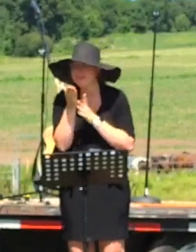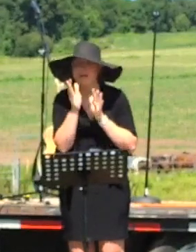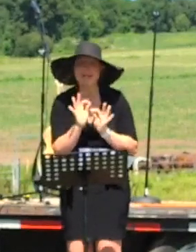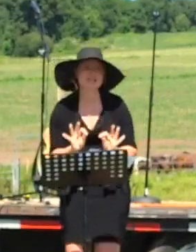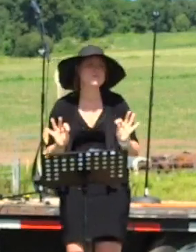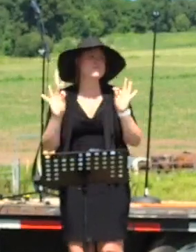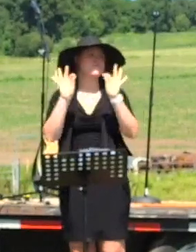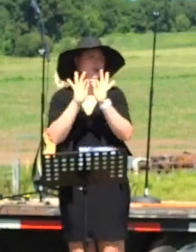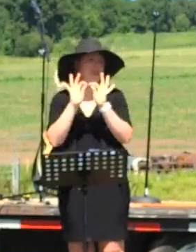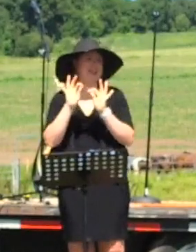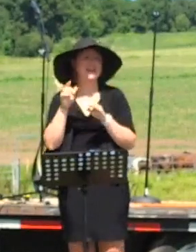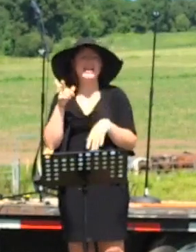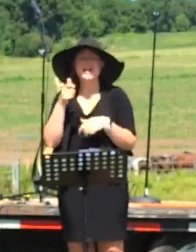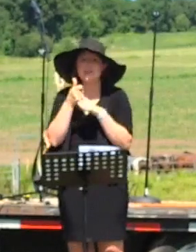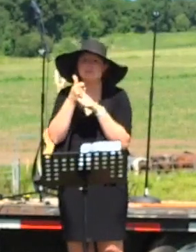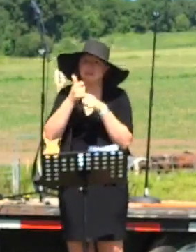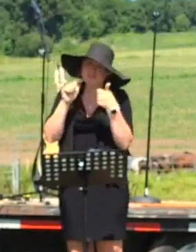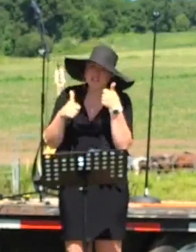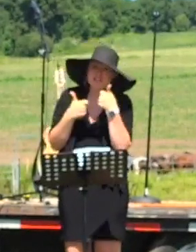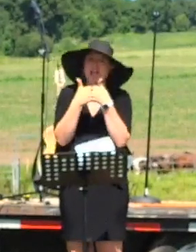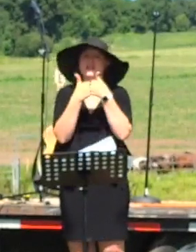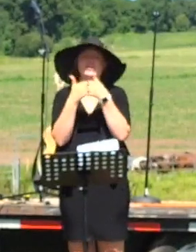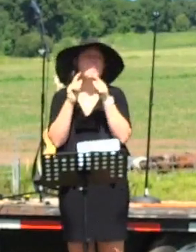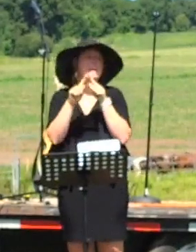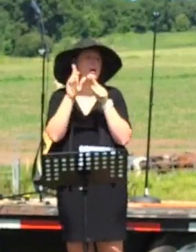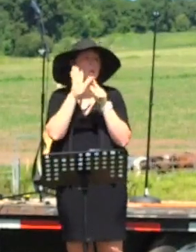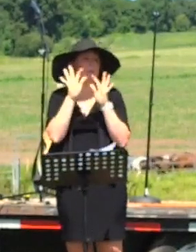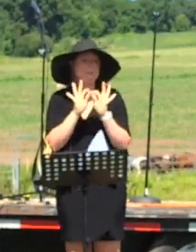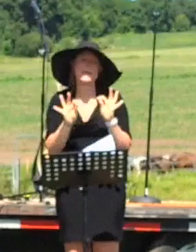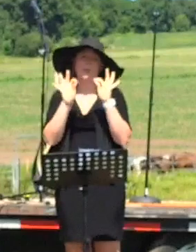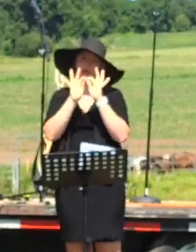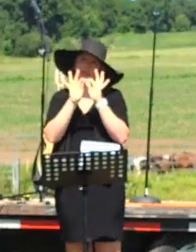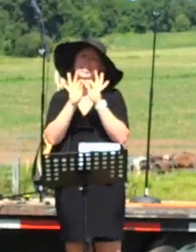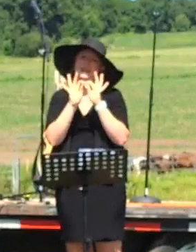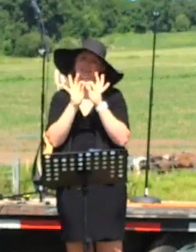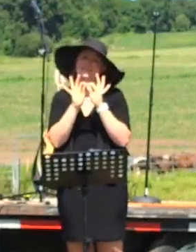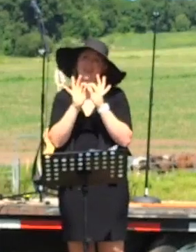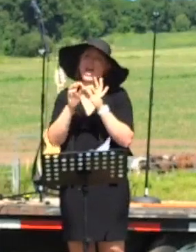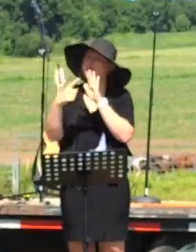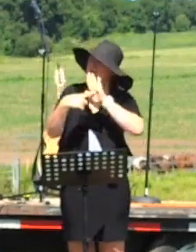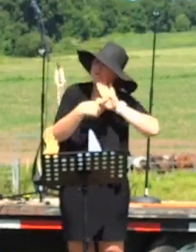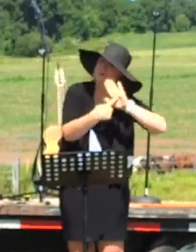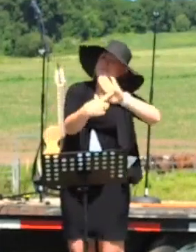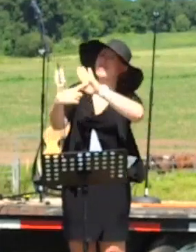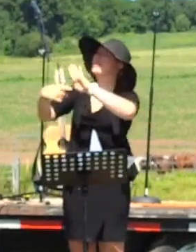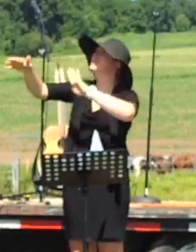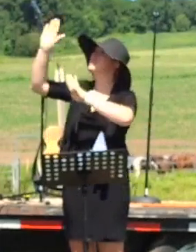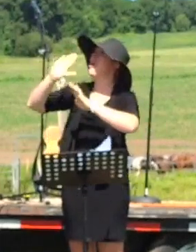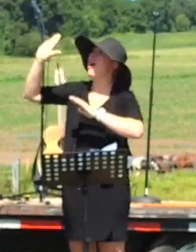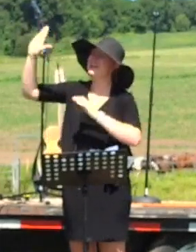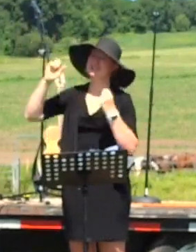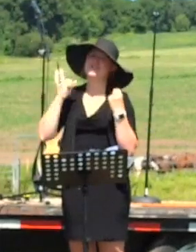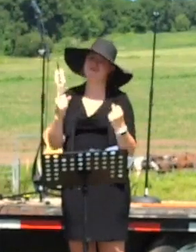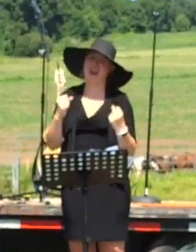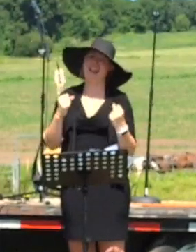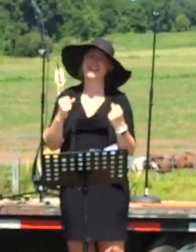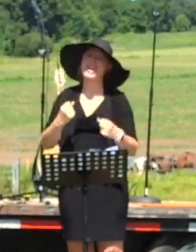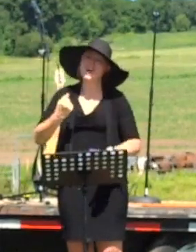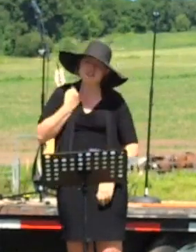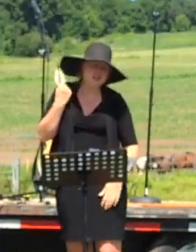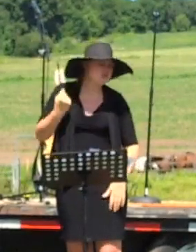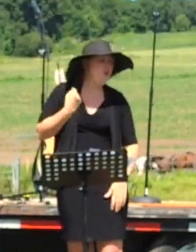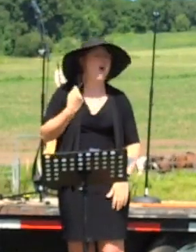the challengers, but they will make it worth your while. They reflect God's strength. They're strong and